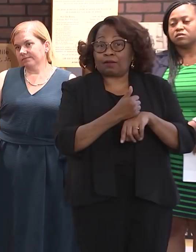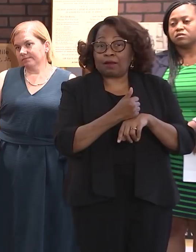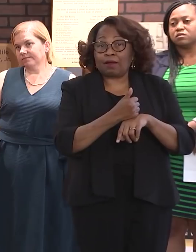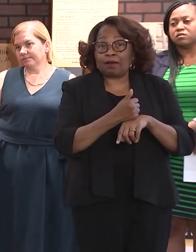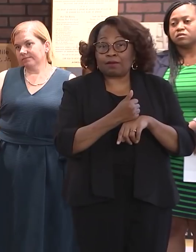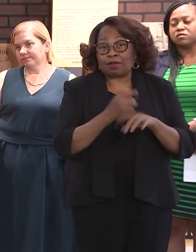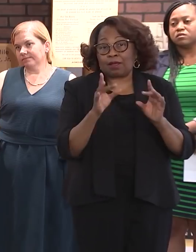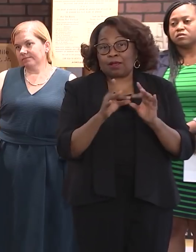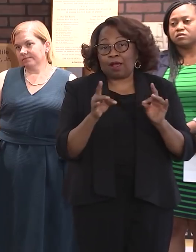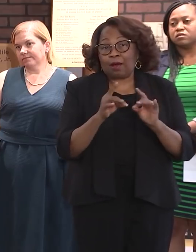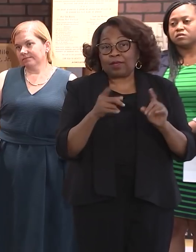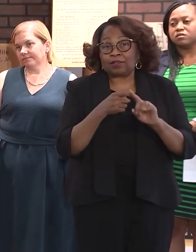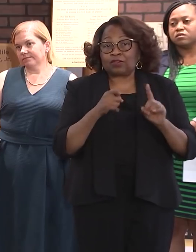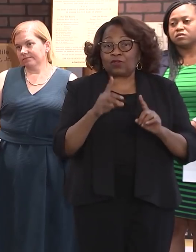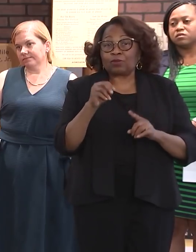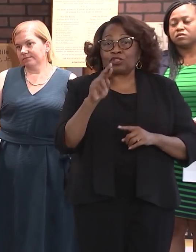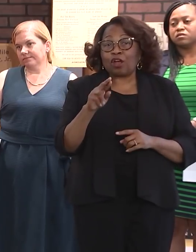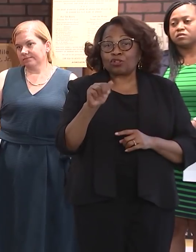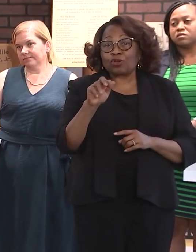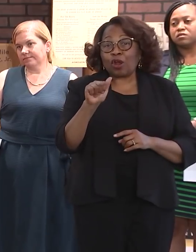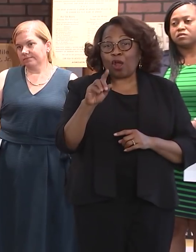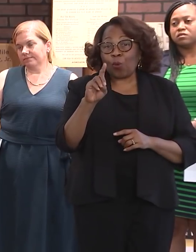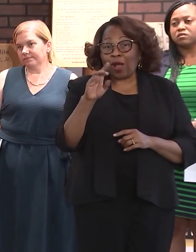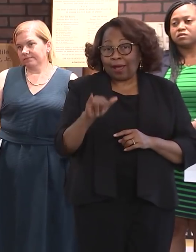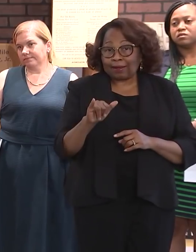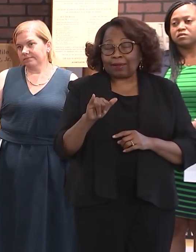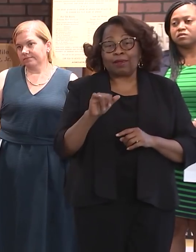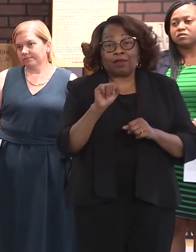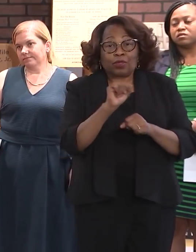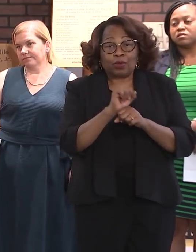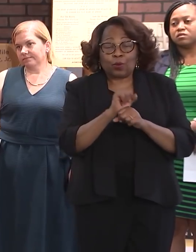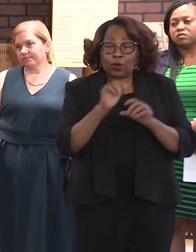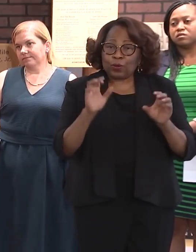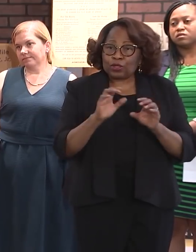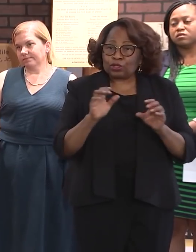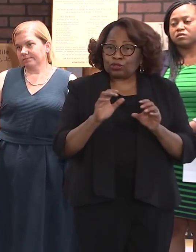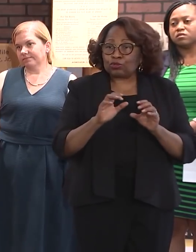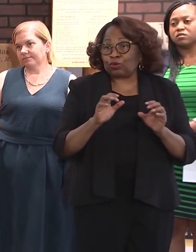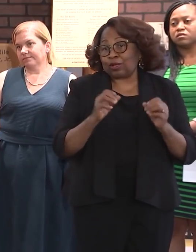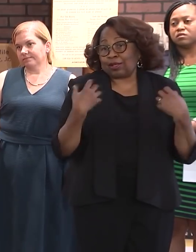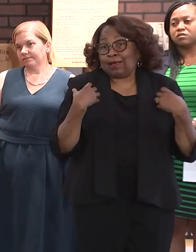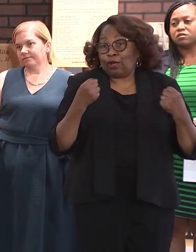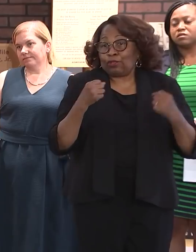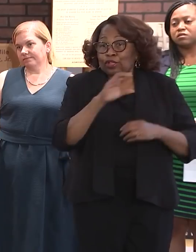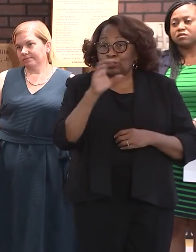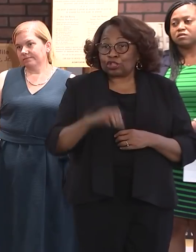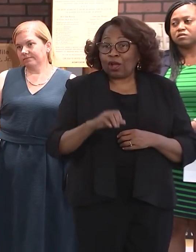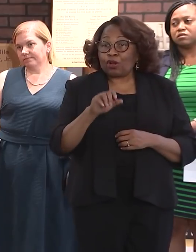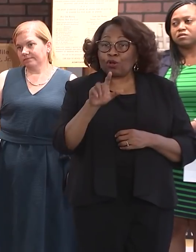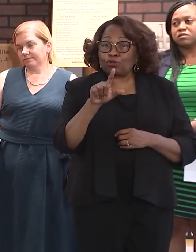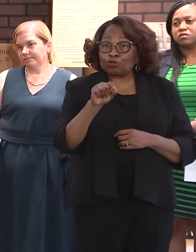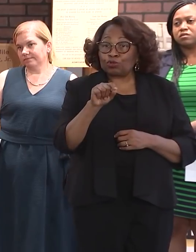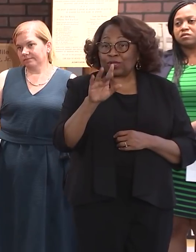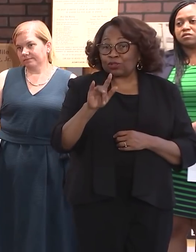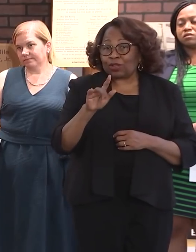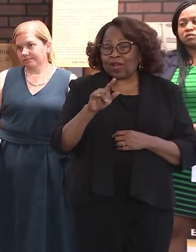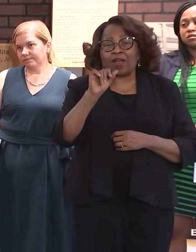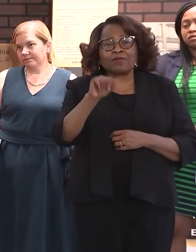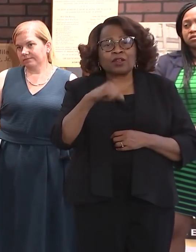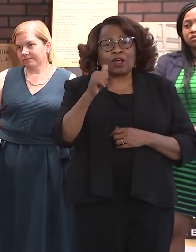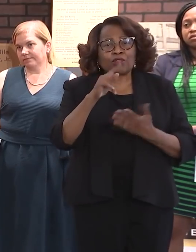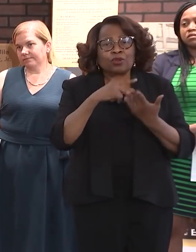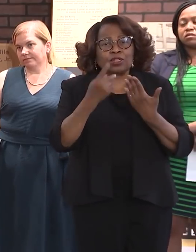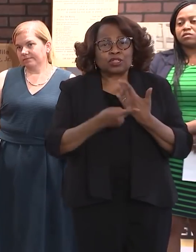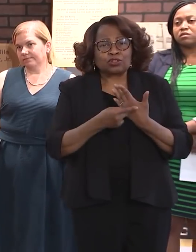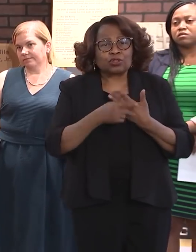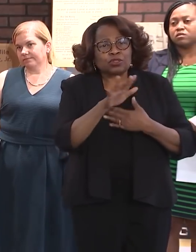the comments from Dr. Arwady, the work that we're doing on Healthy Chicago 2025, and other